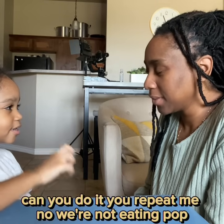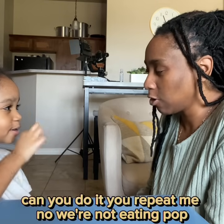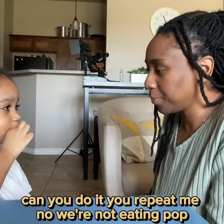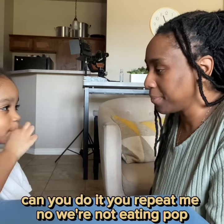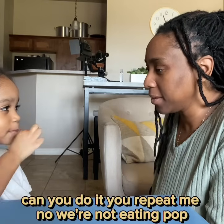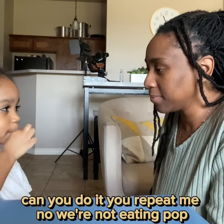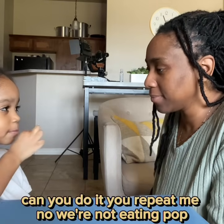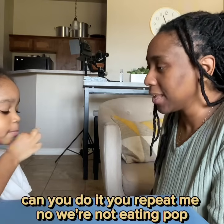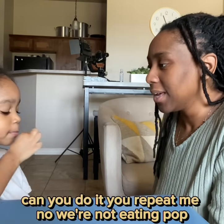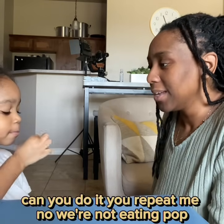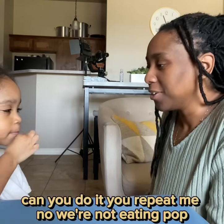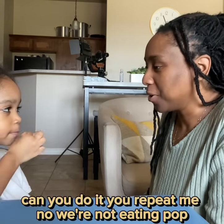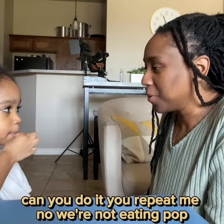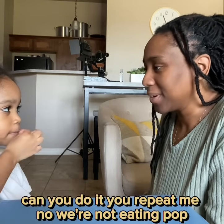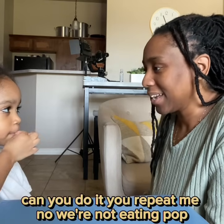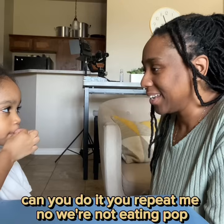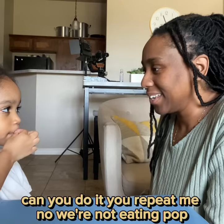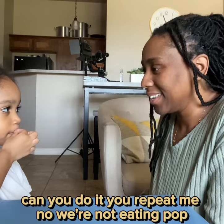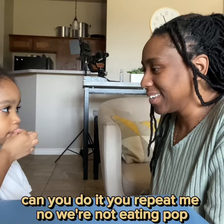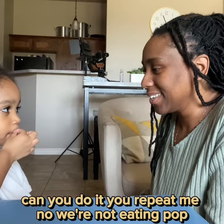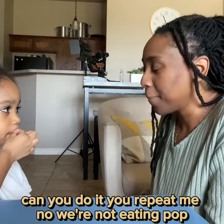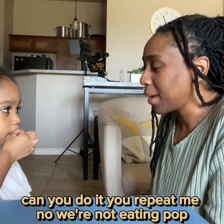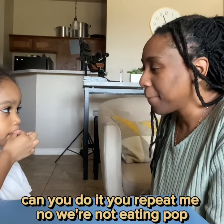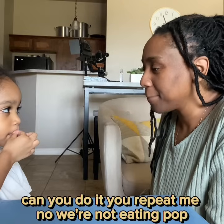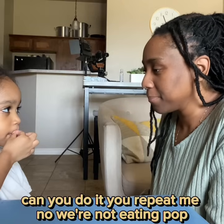Repeat me. No, we're not eating. Pop.